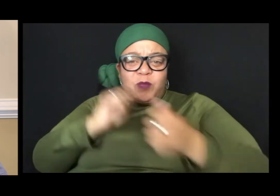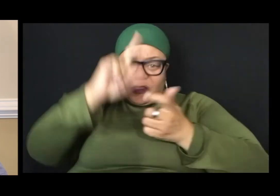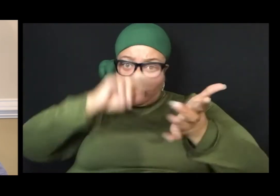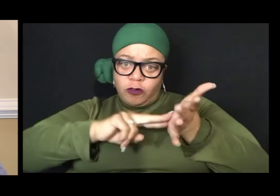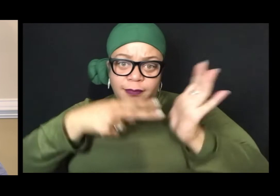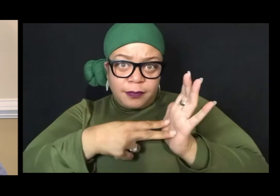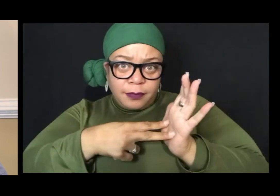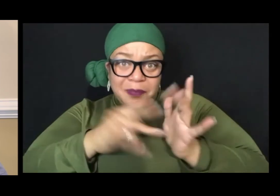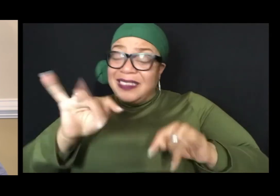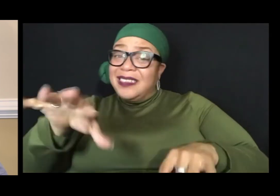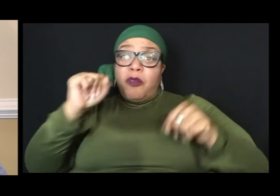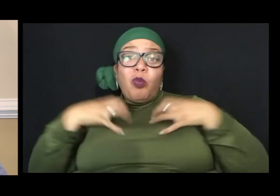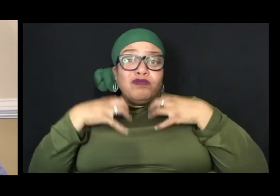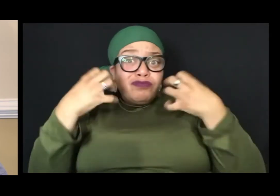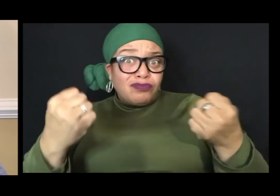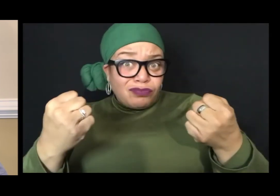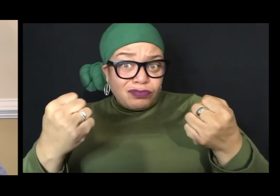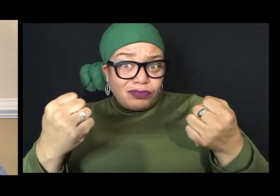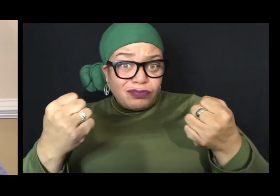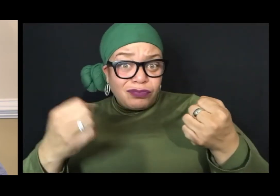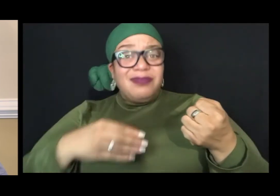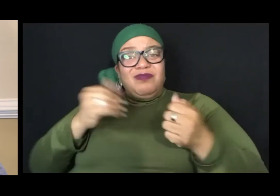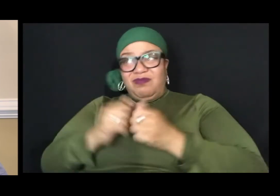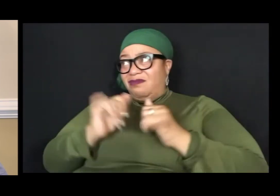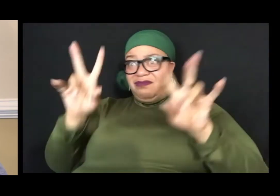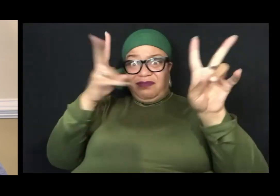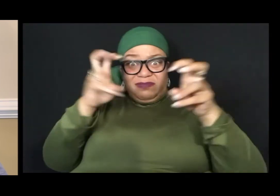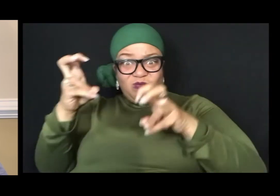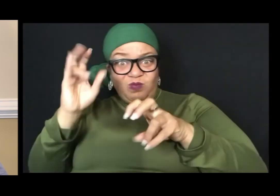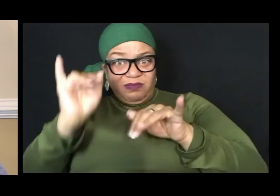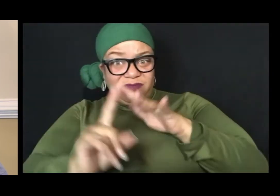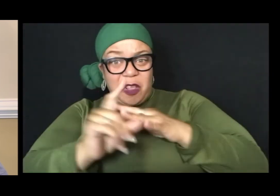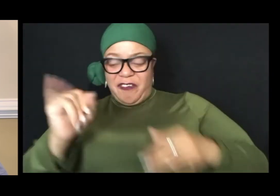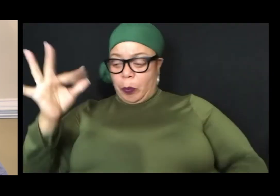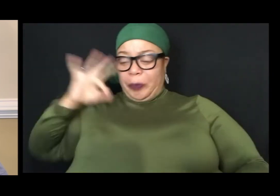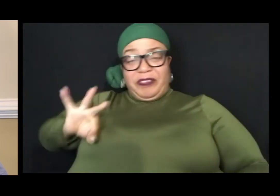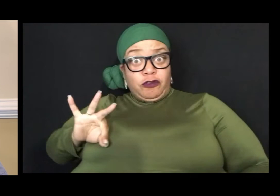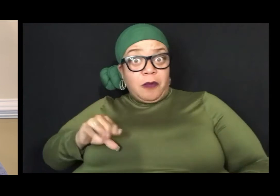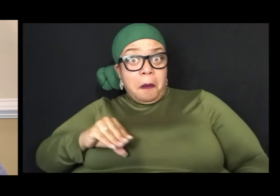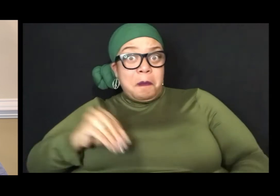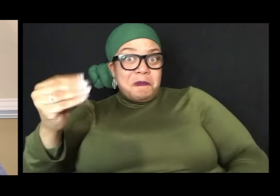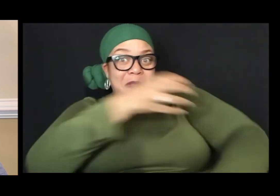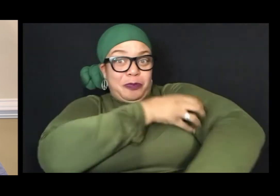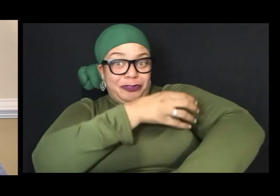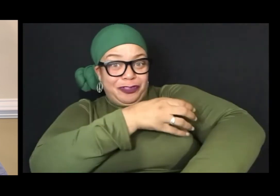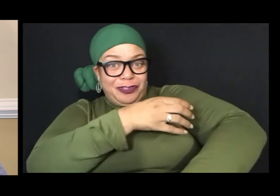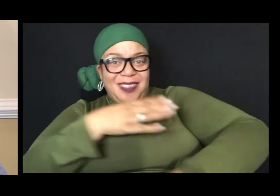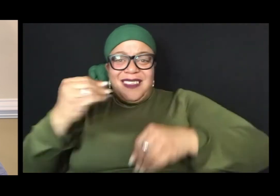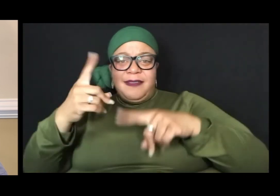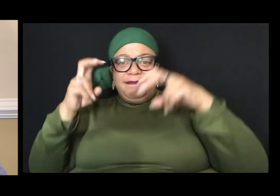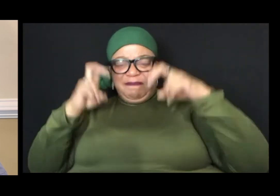It takes courage to deal with issues of privilege and power, and to sit in this discomfort of